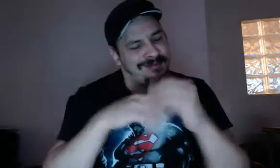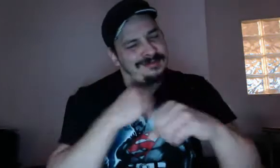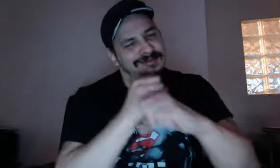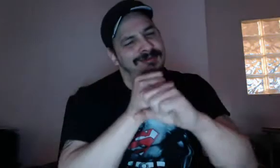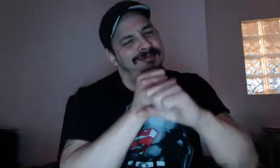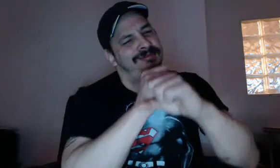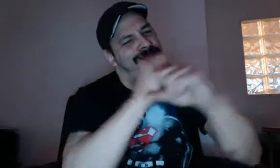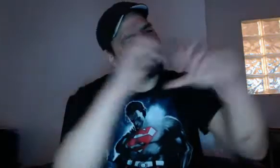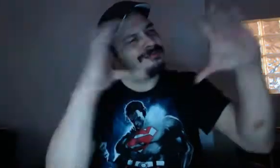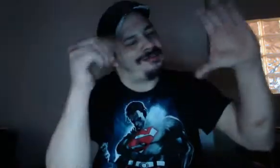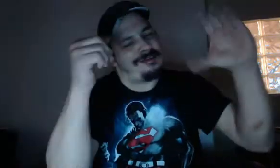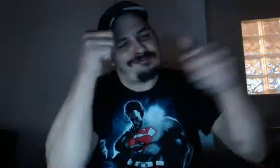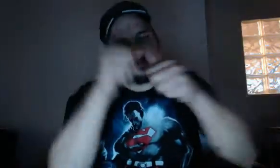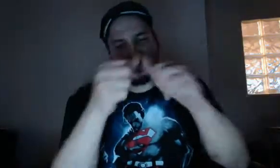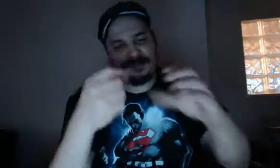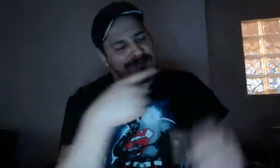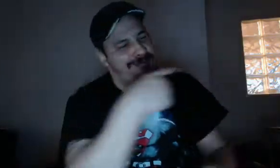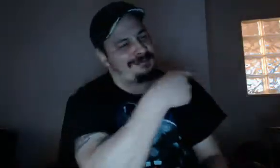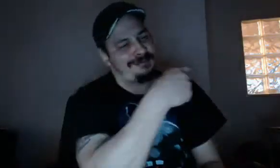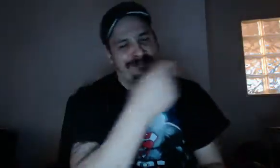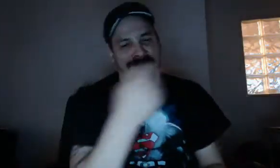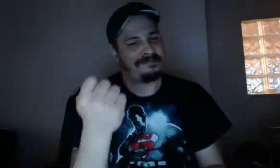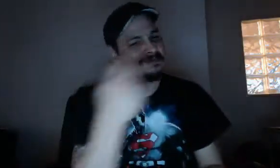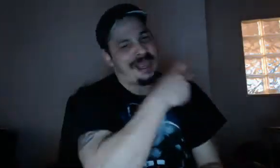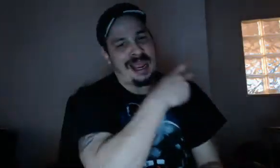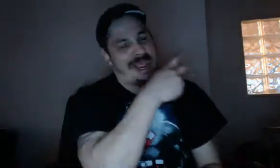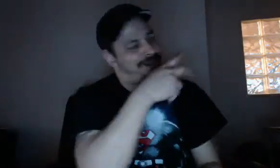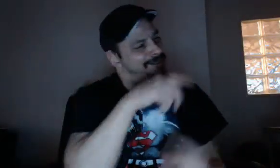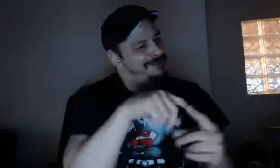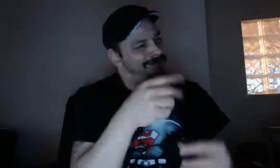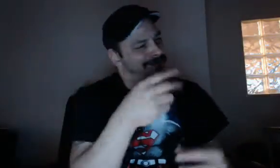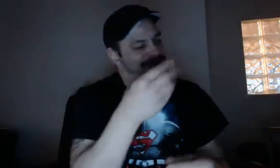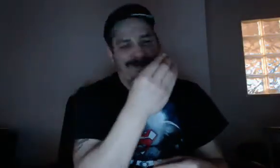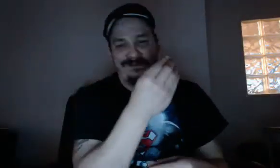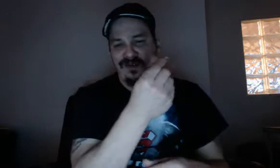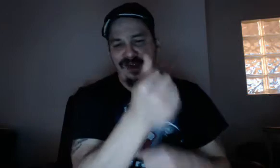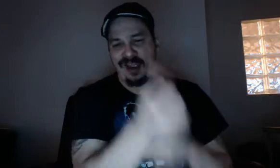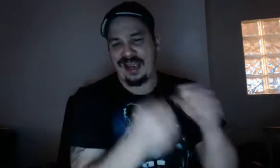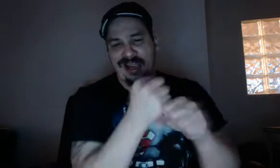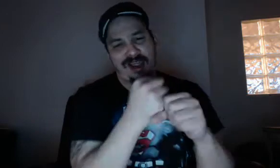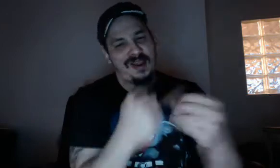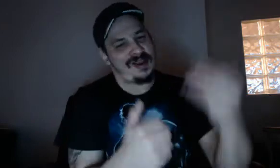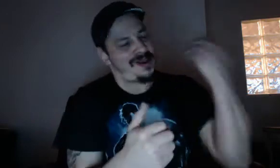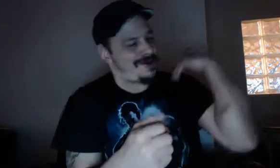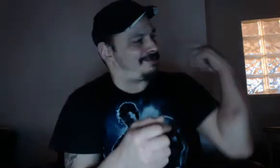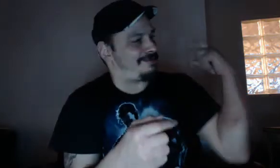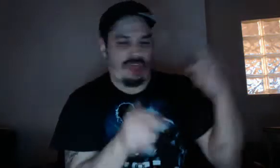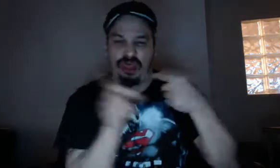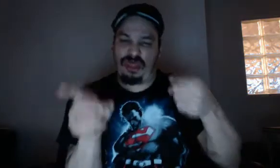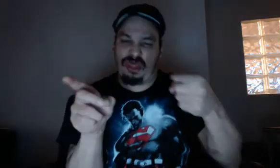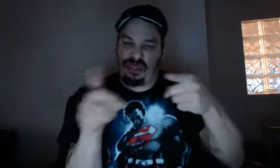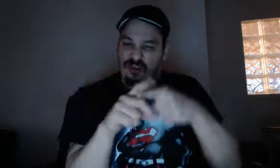The Bleacher Report, brought to you by Mercedes-Benz, engineering some of the most advanced vehicles on the road